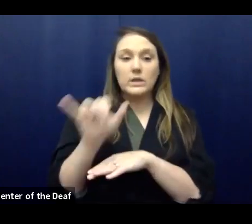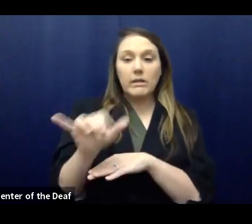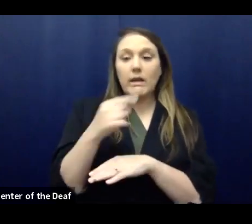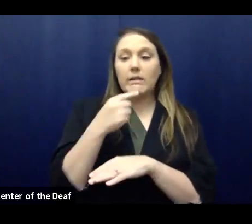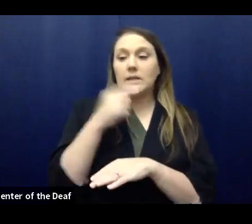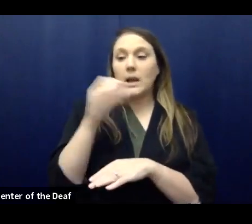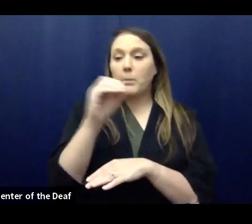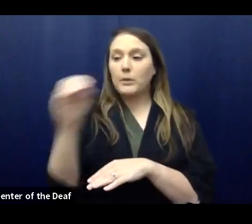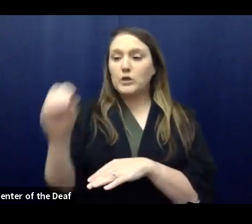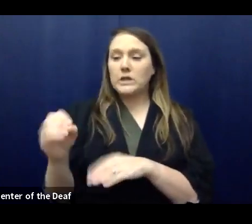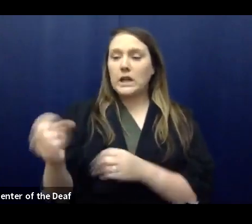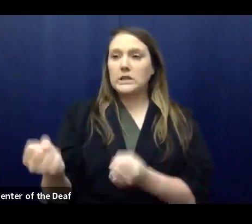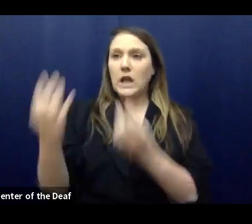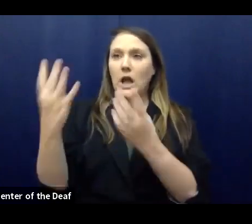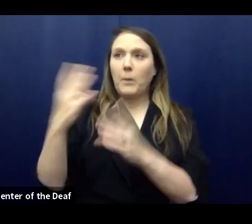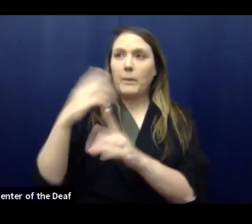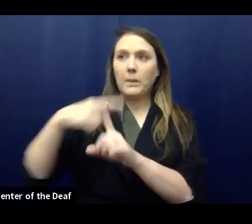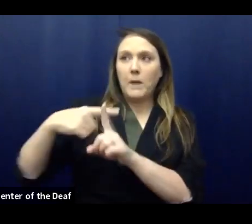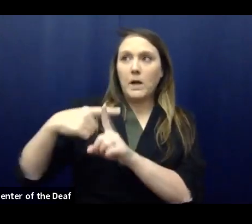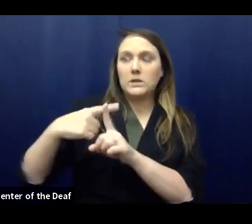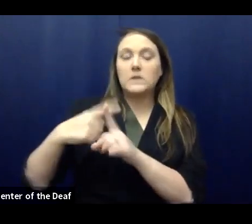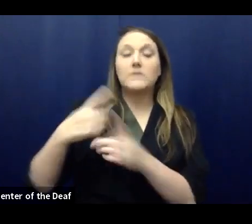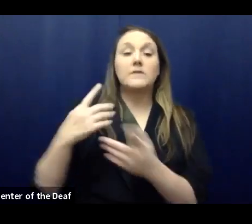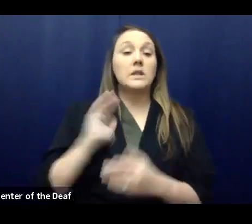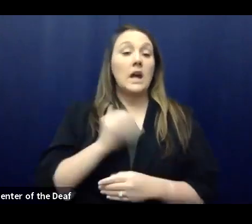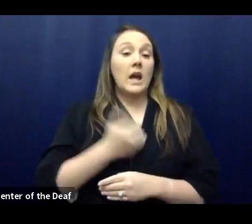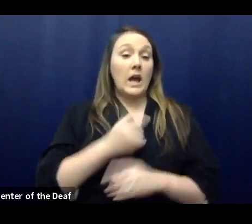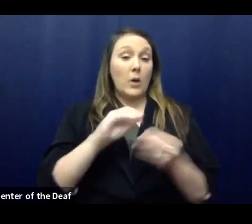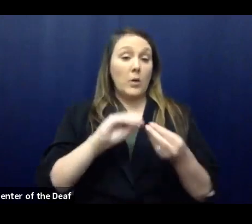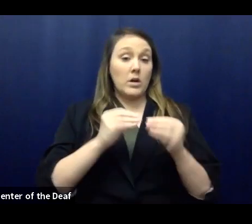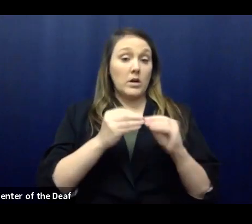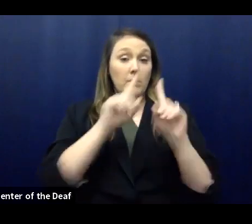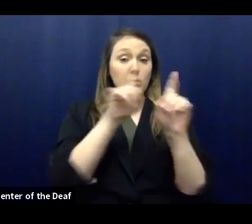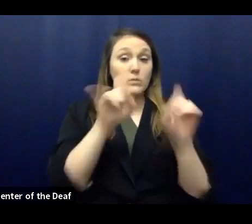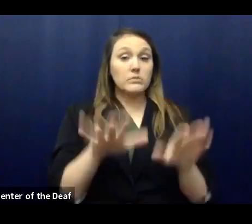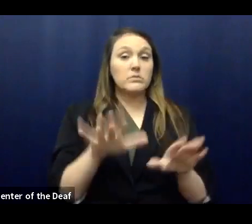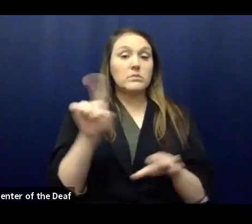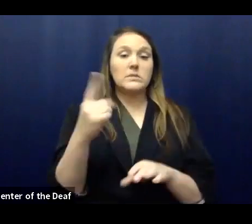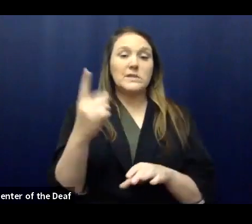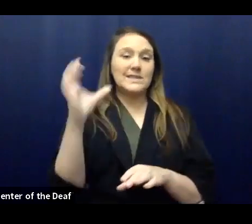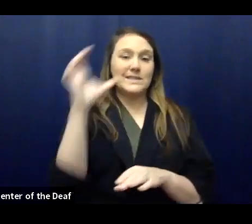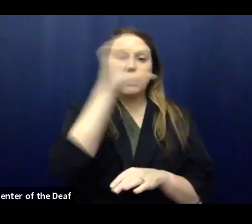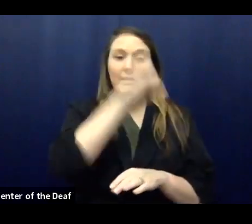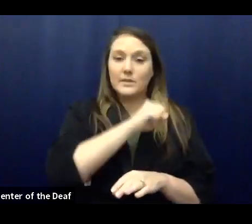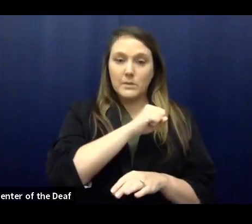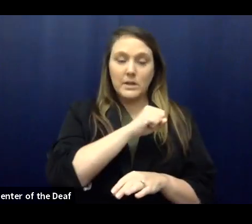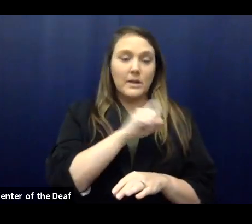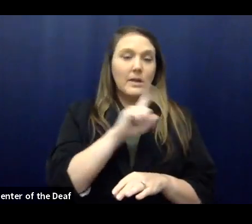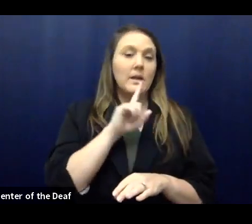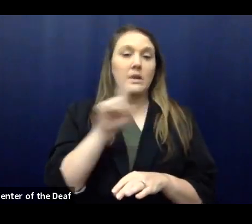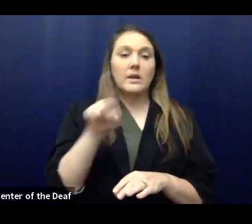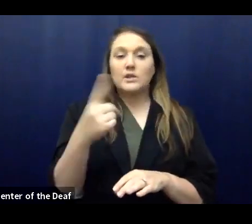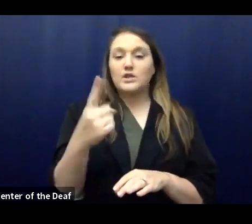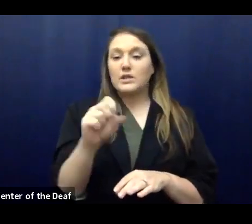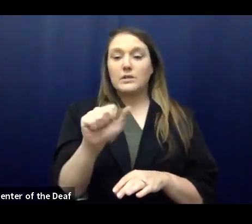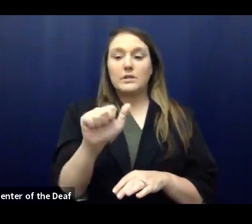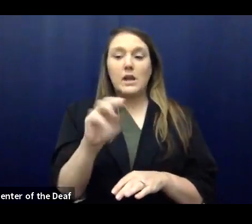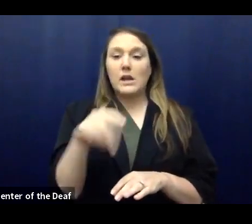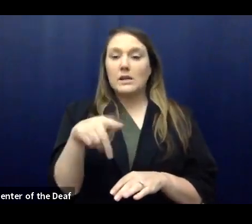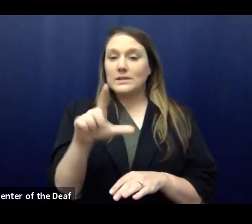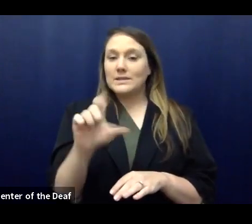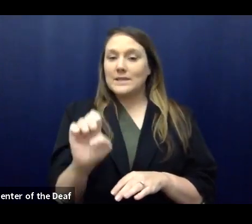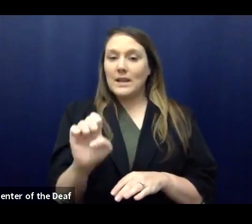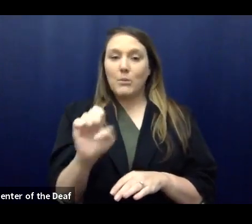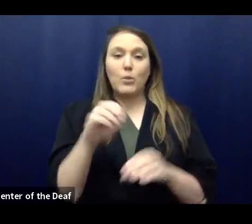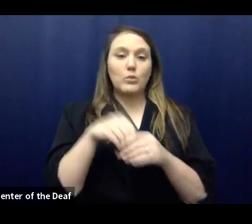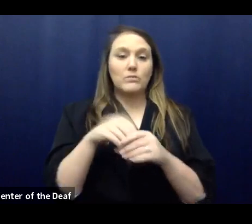of positives. Our number of tests is really just an estimate. It's really just a sample of what's being done throughout the county.